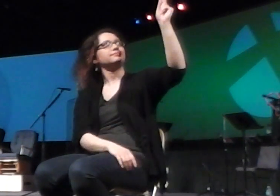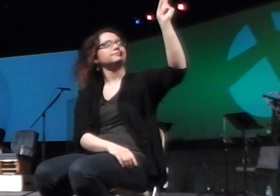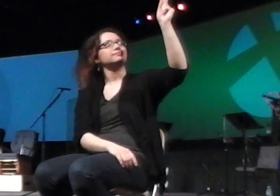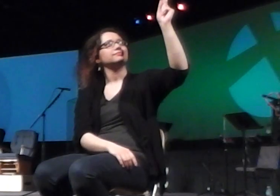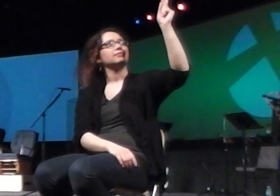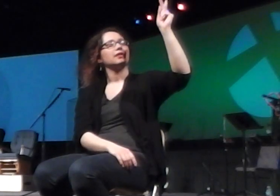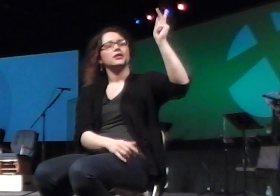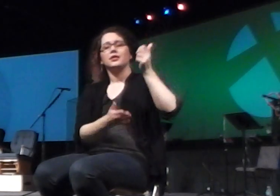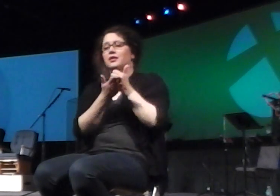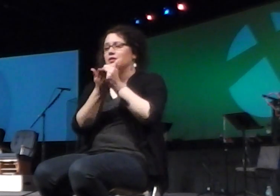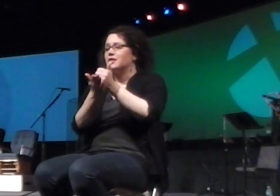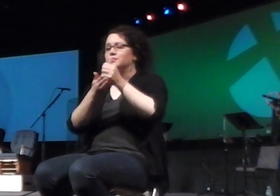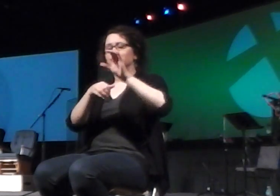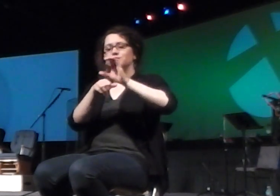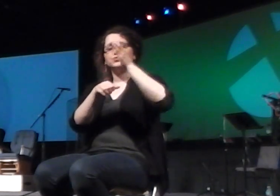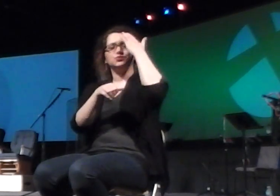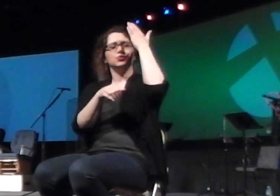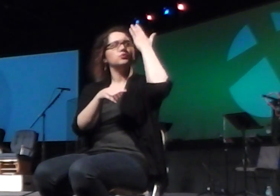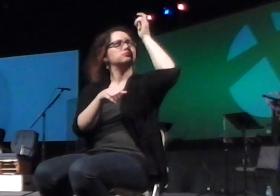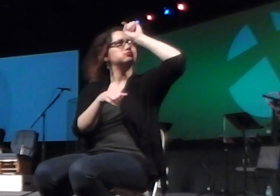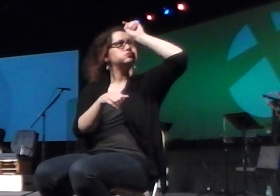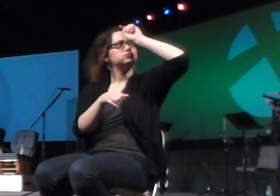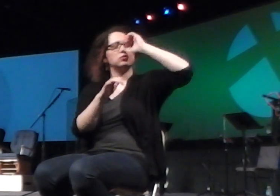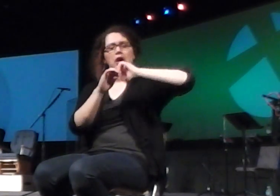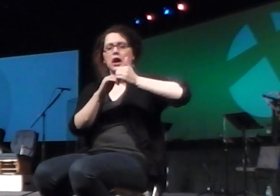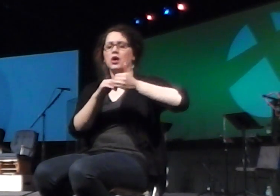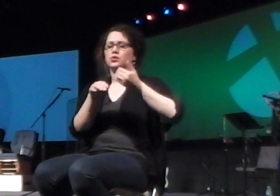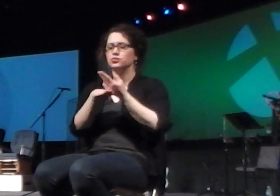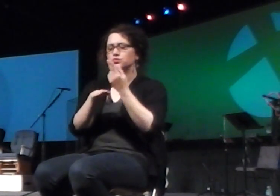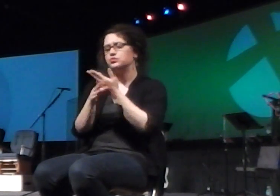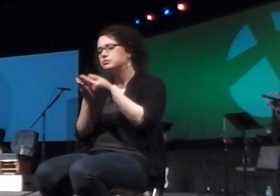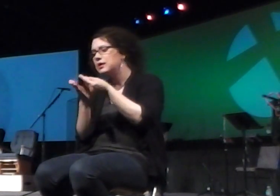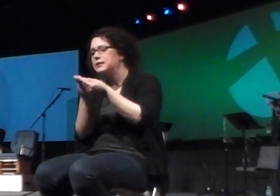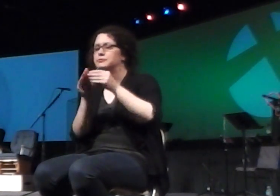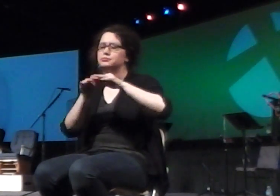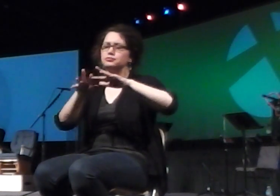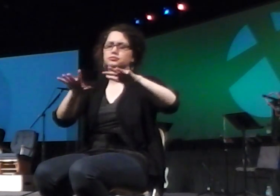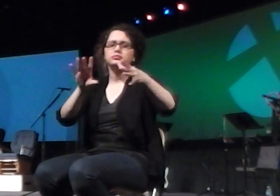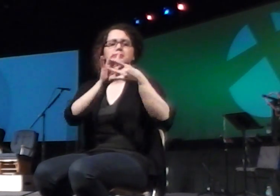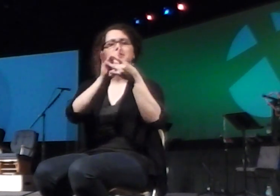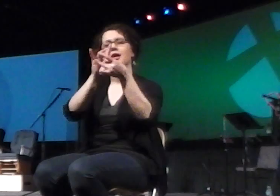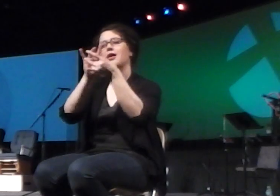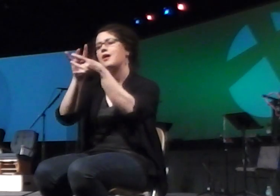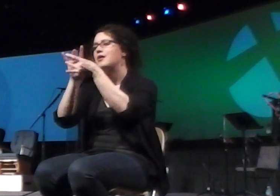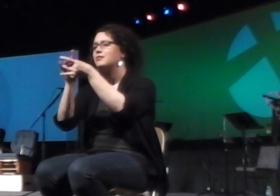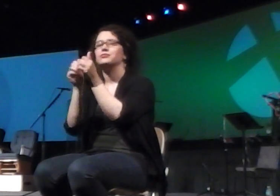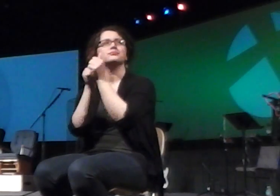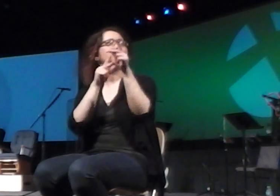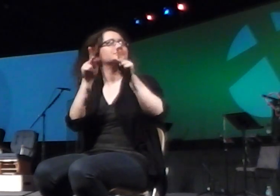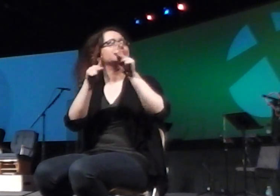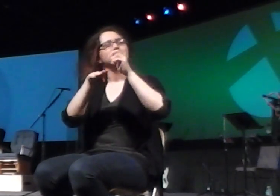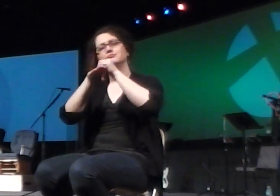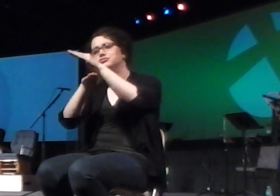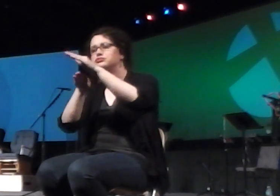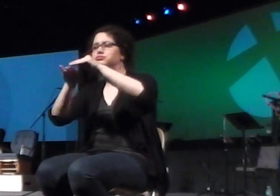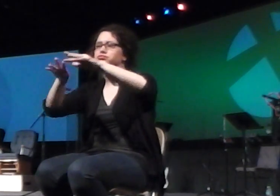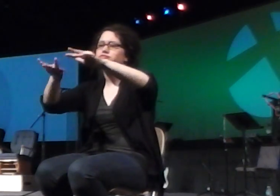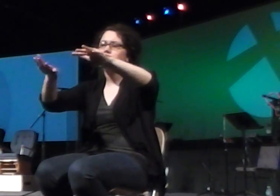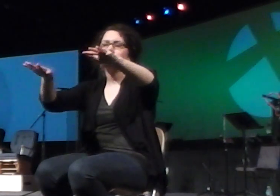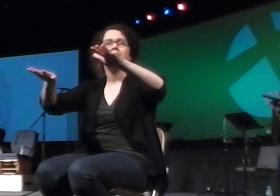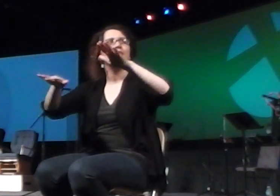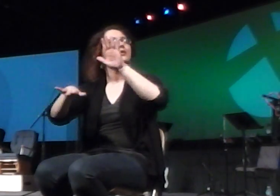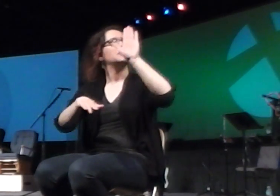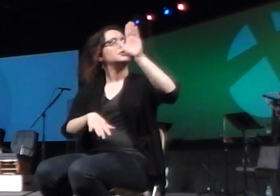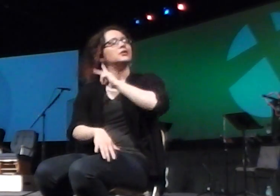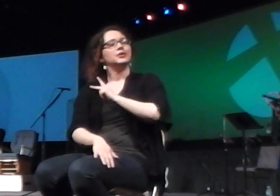spend these monies, how to further the mission here at Frontline of reaching and connecting and sending. We ask, Lord, that you would give us discernment, wisdom